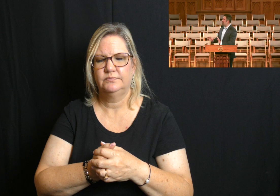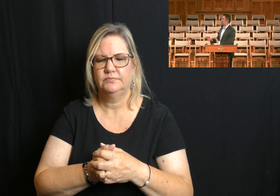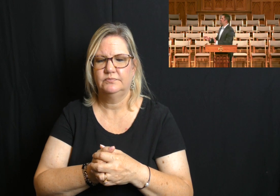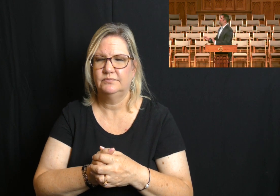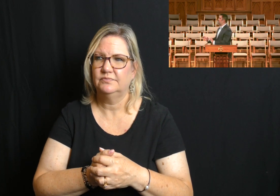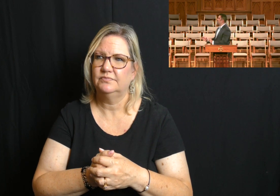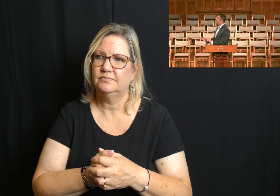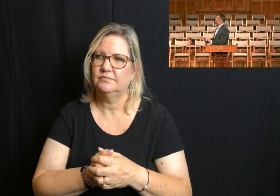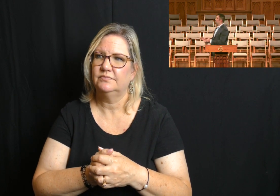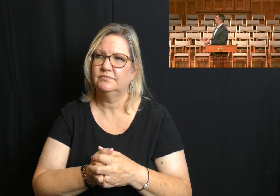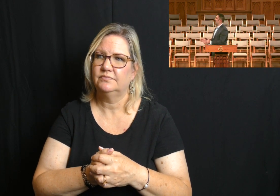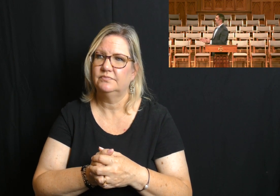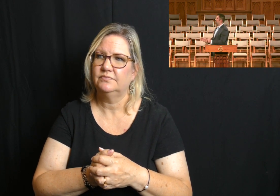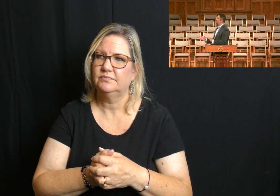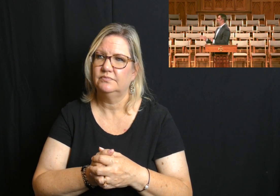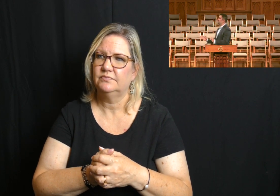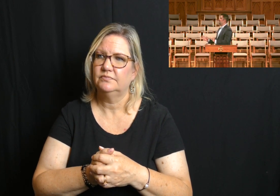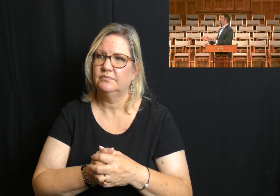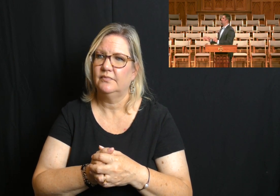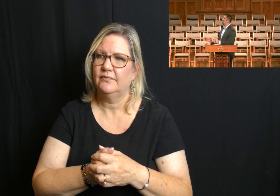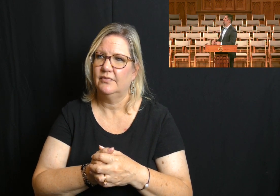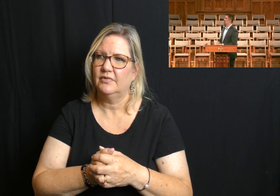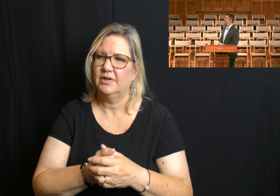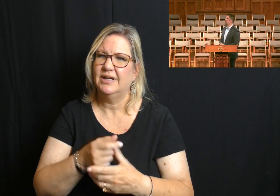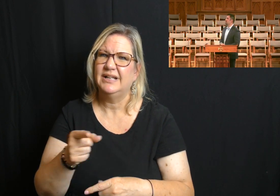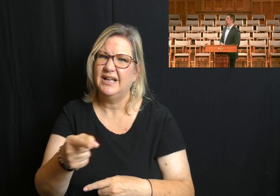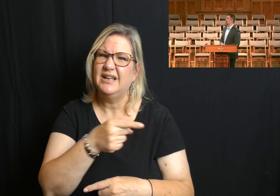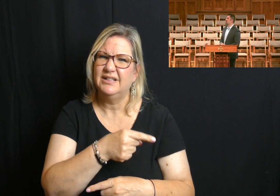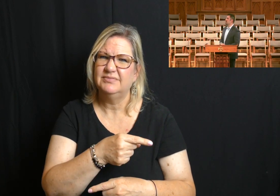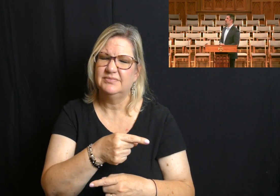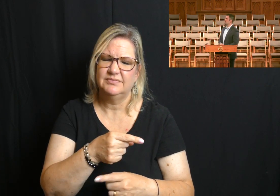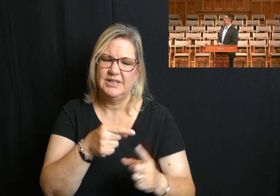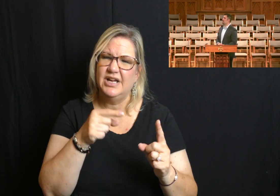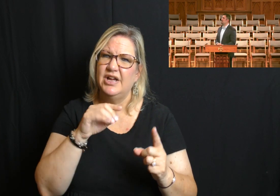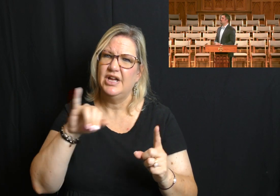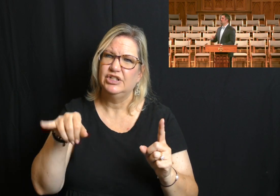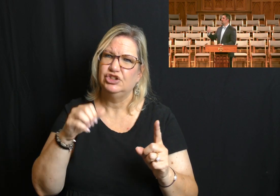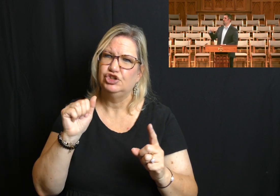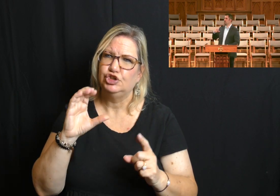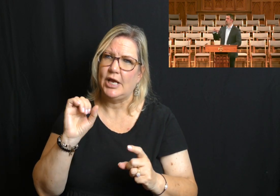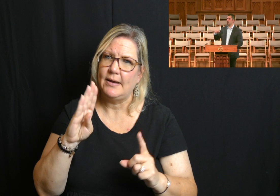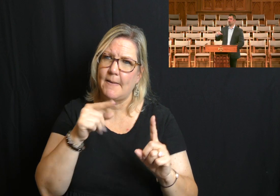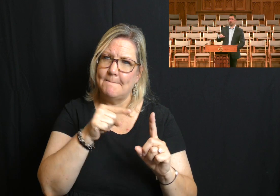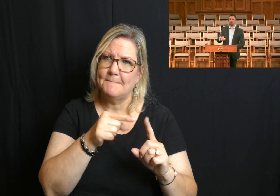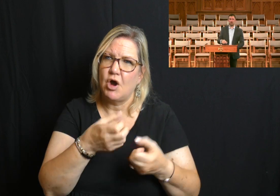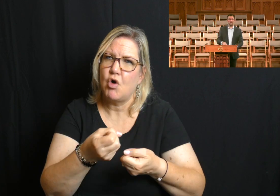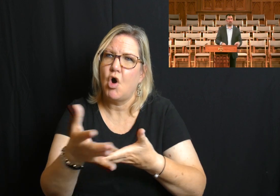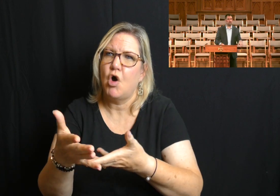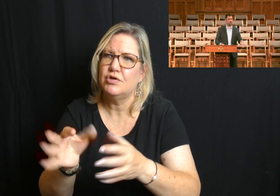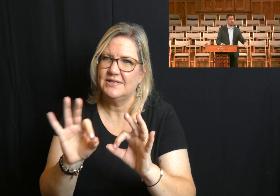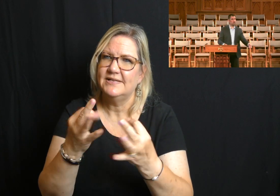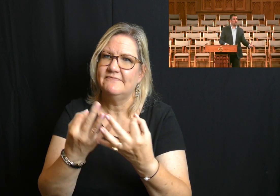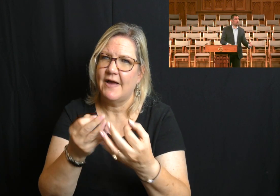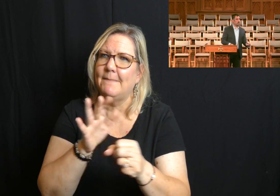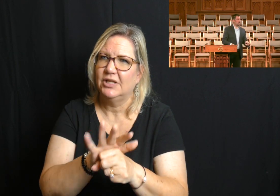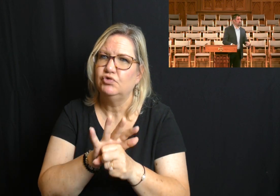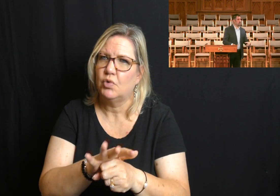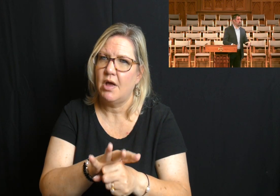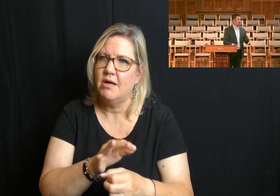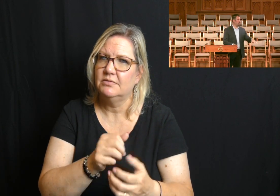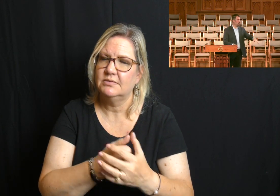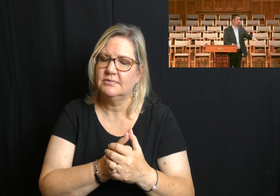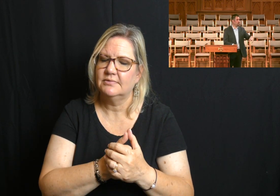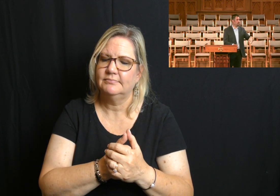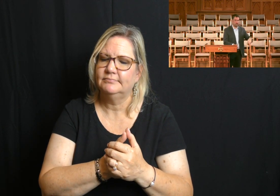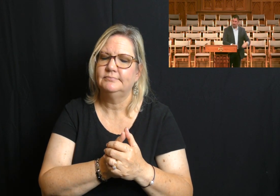He put his family in a distress that they should never been. But this is what fear does to us. It puts us in a distress that